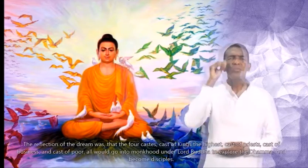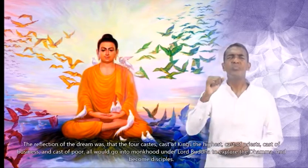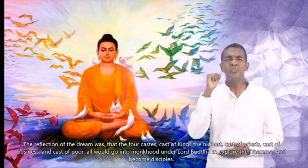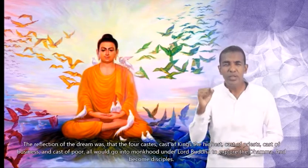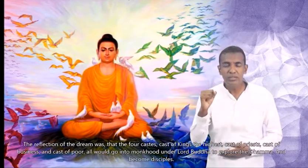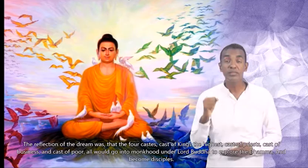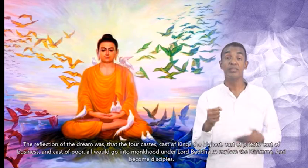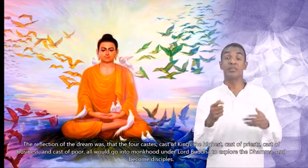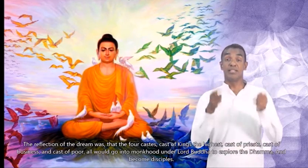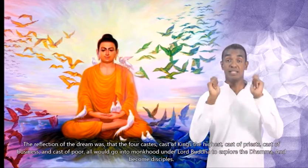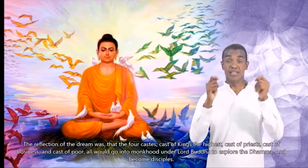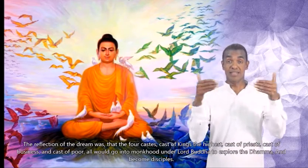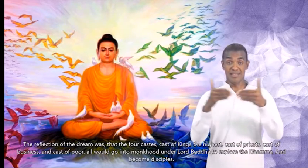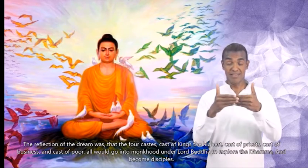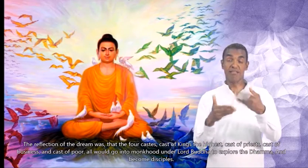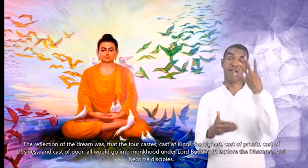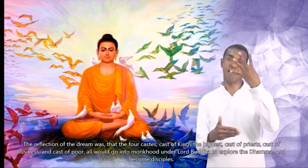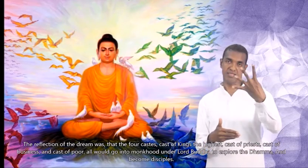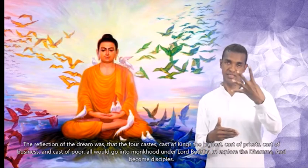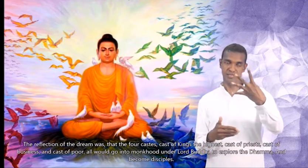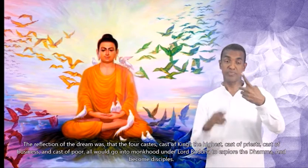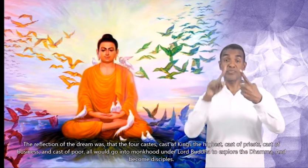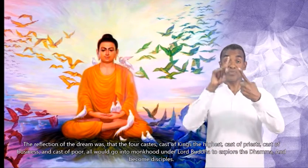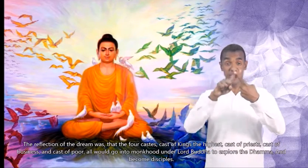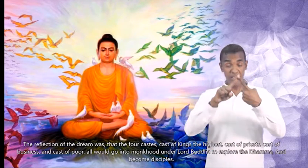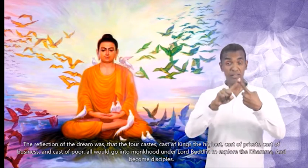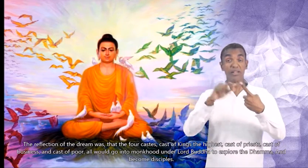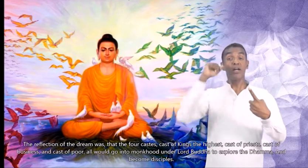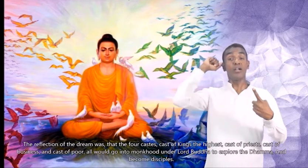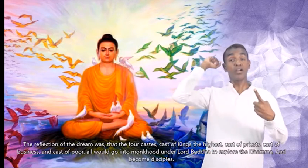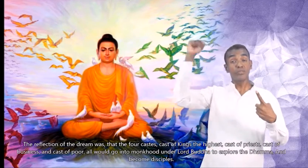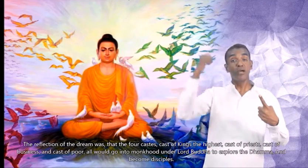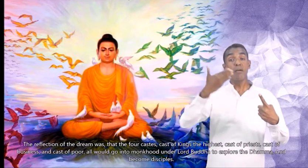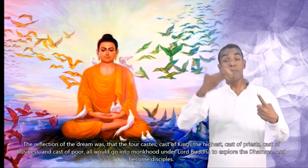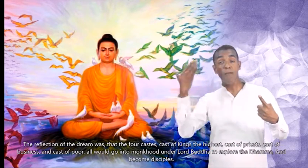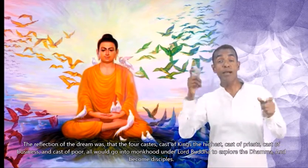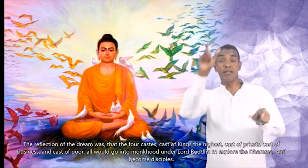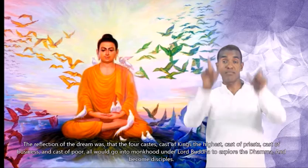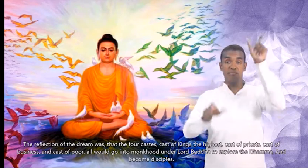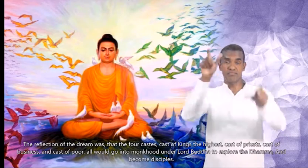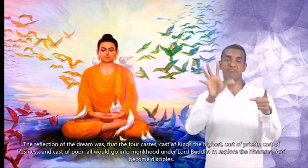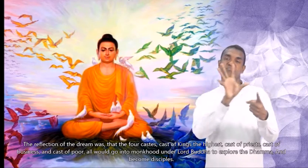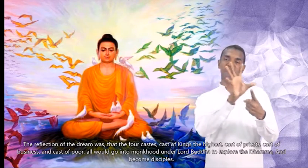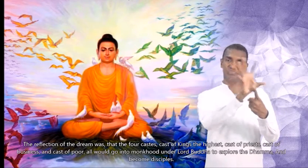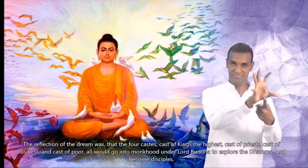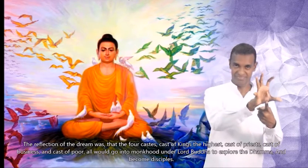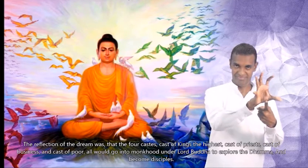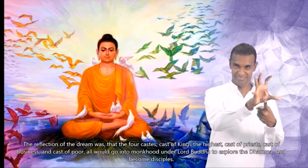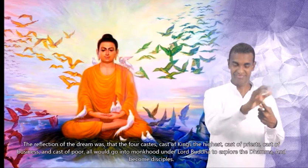The reflection of the dream was that the 4 castes, caste of king, the highest, caste of priest, caste